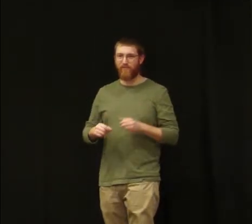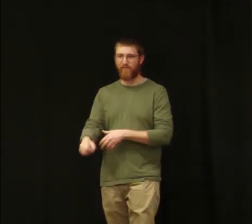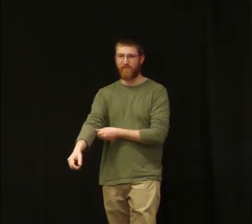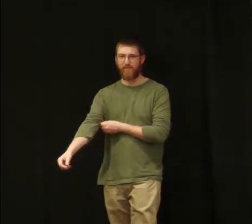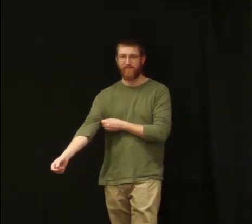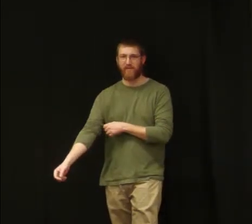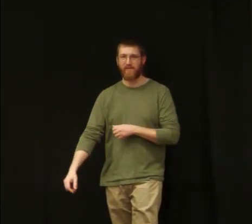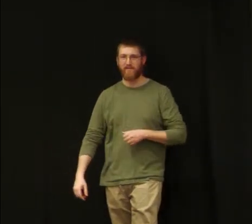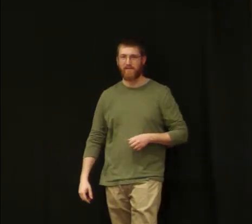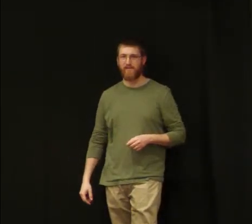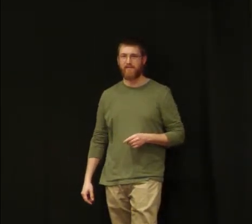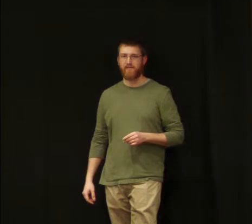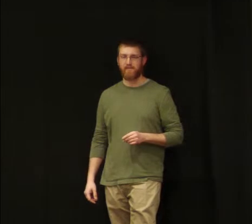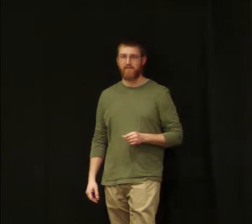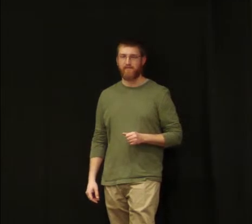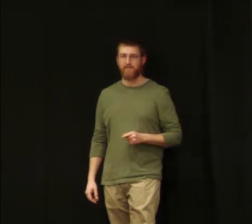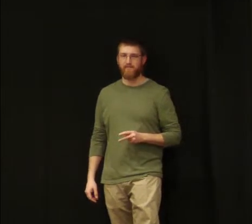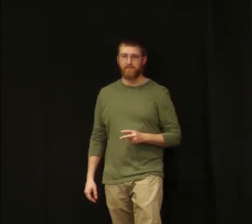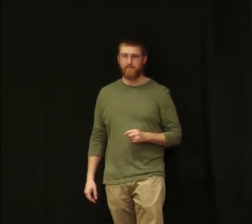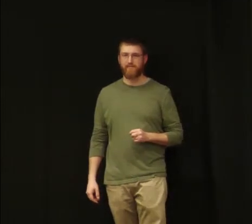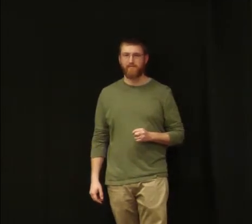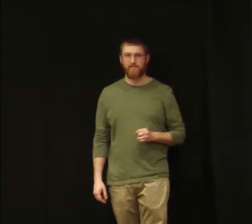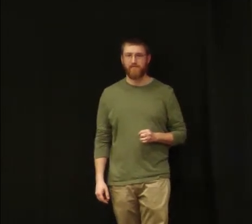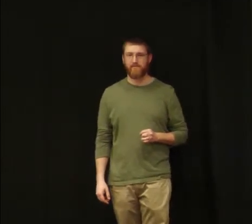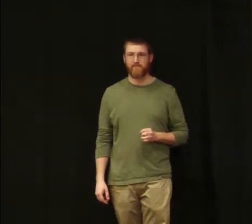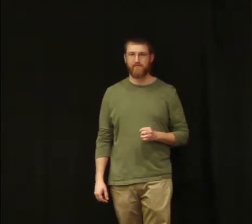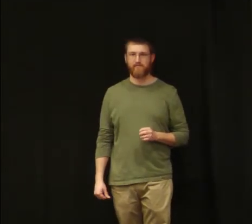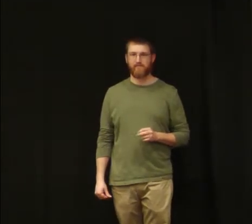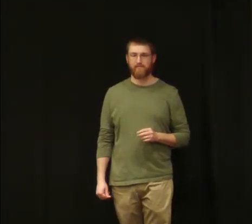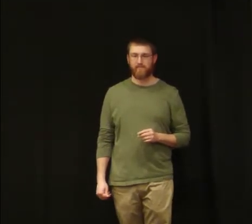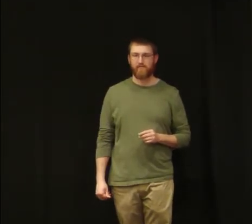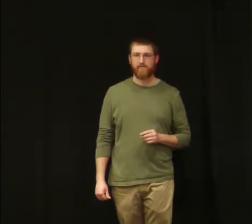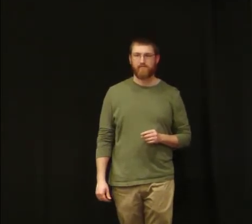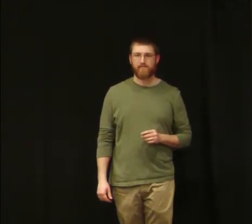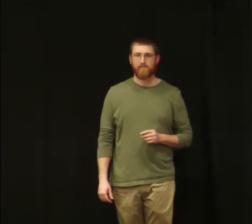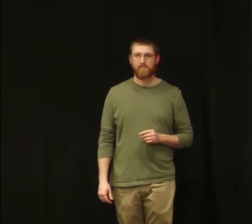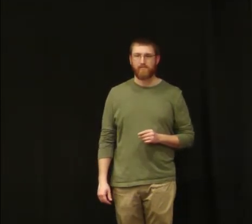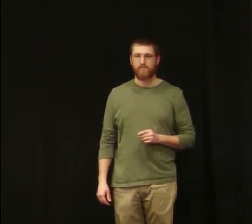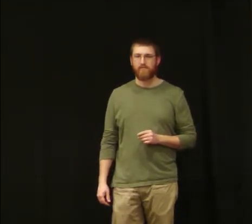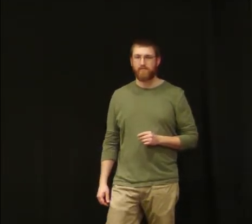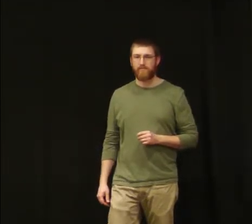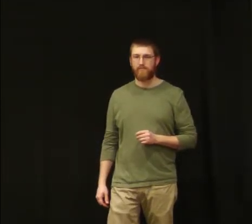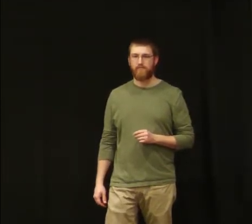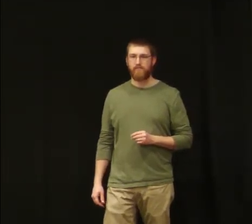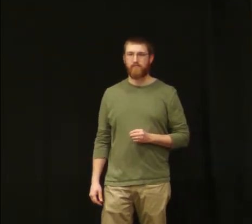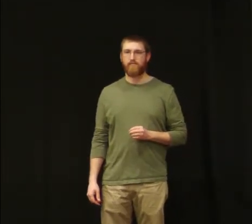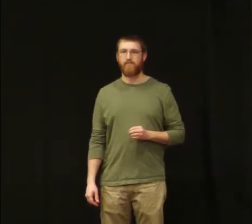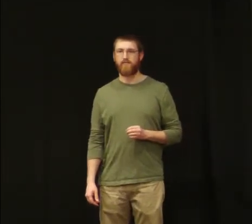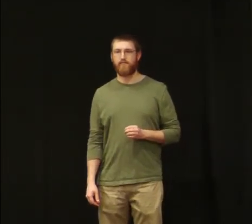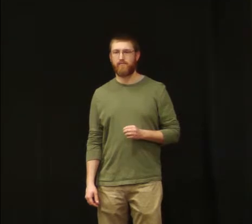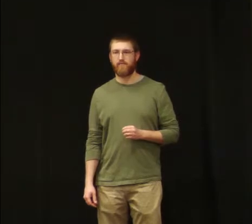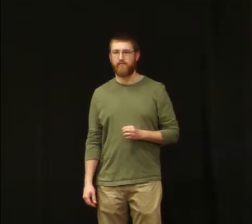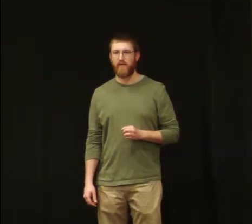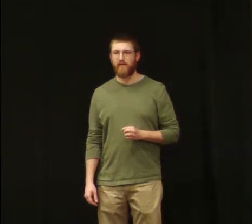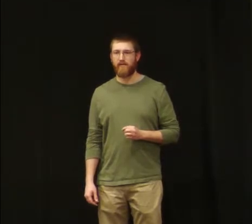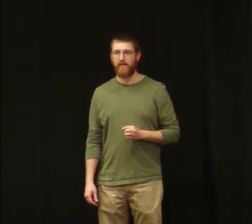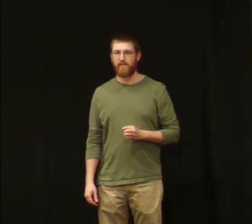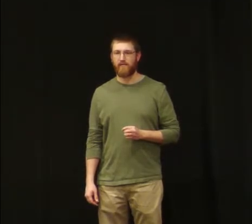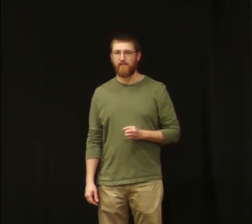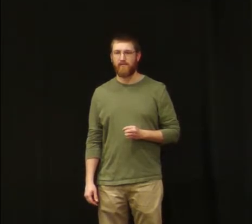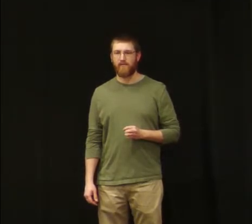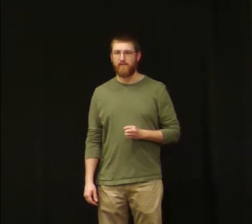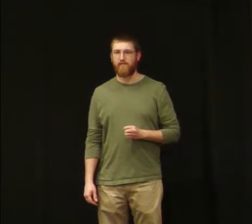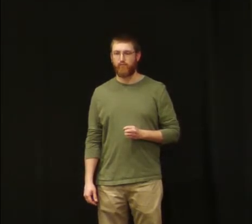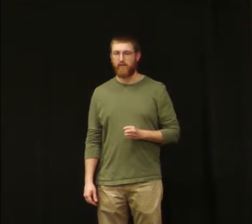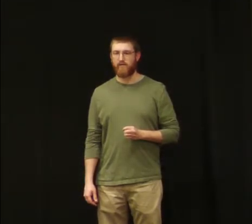Now we're going to talk about which method do we use. Now we know, okay, I'm going to use this data source. Now, which method do we